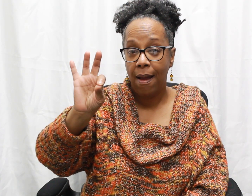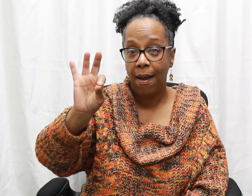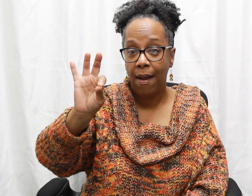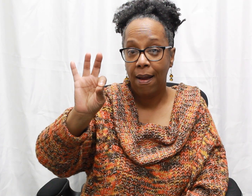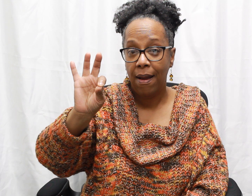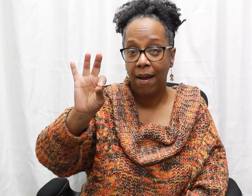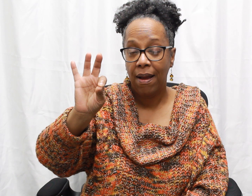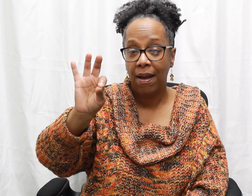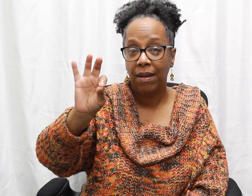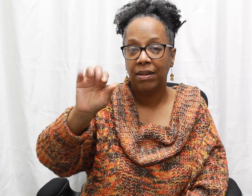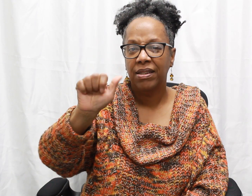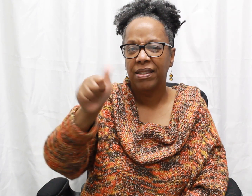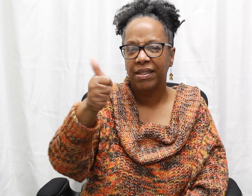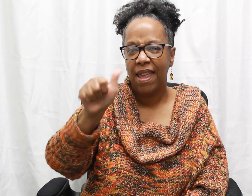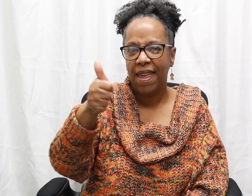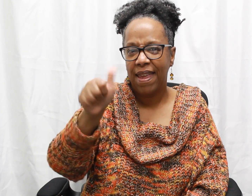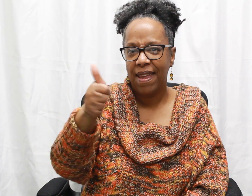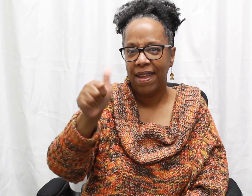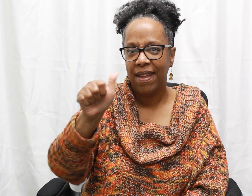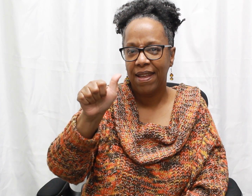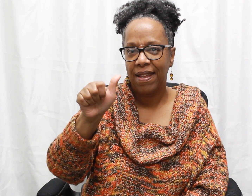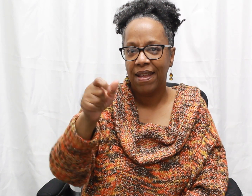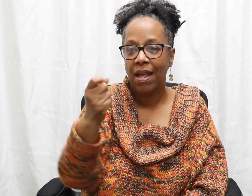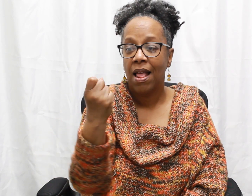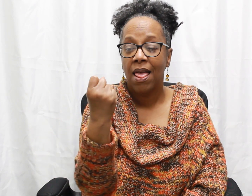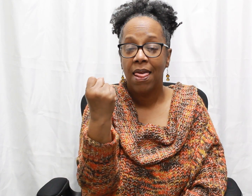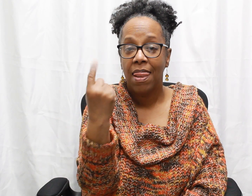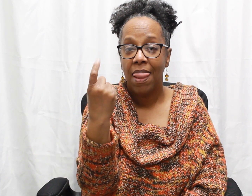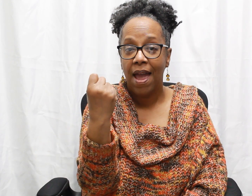9, 10, 11,